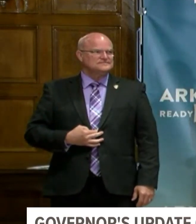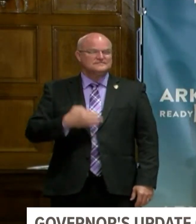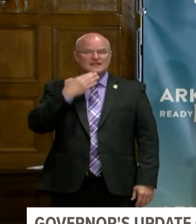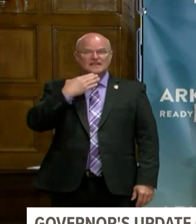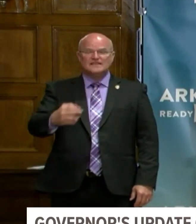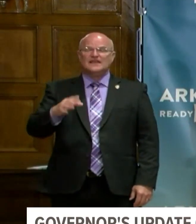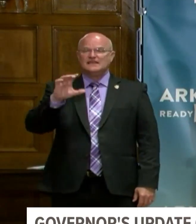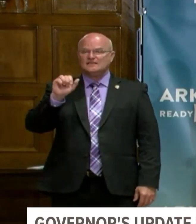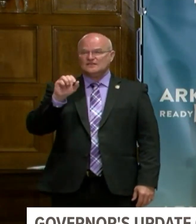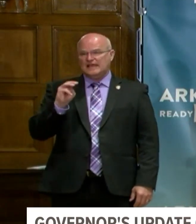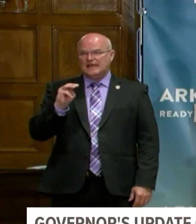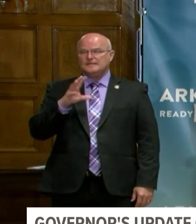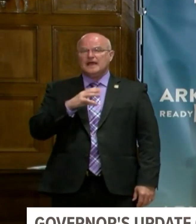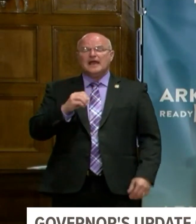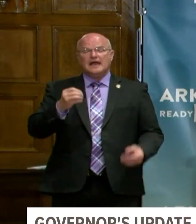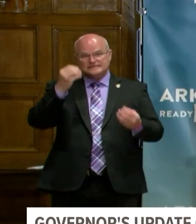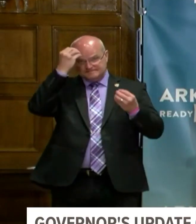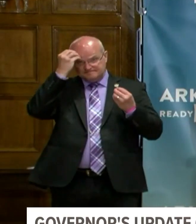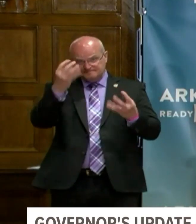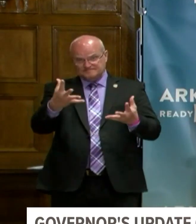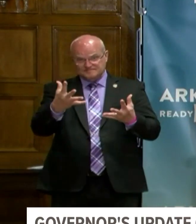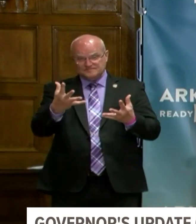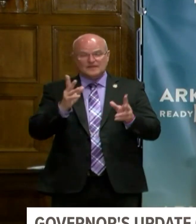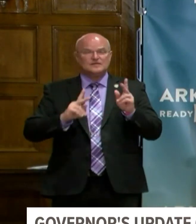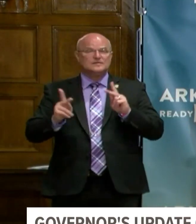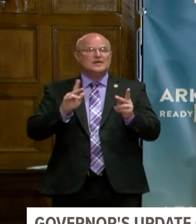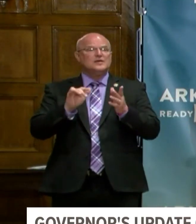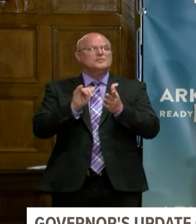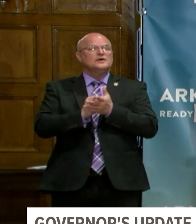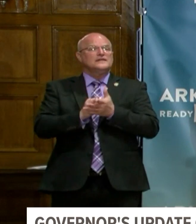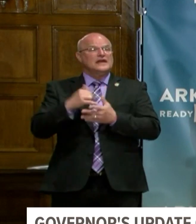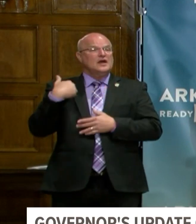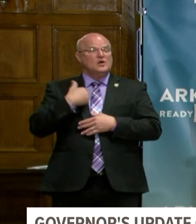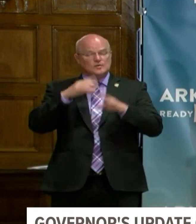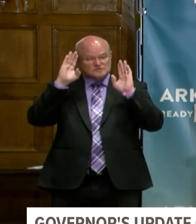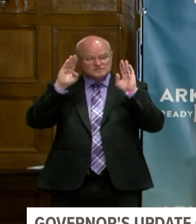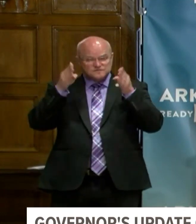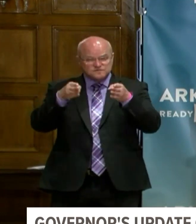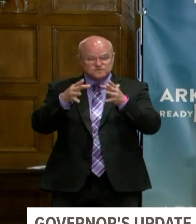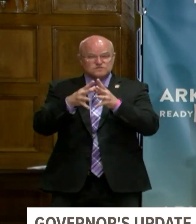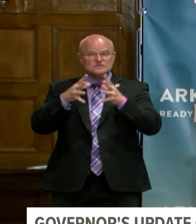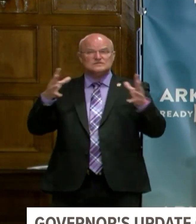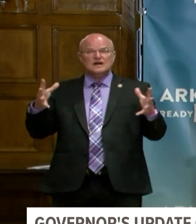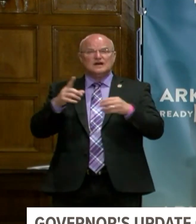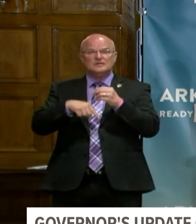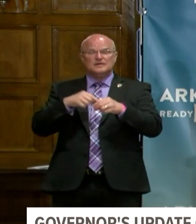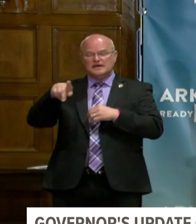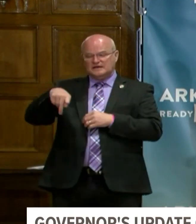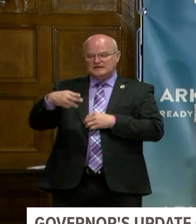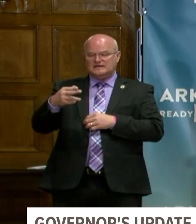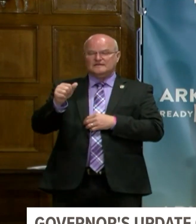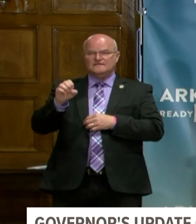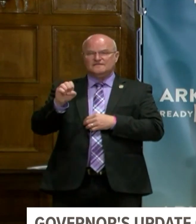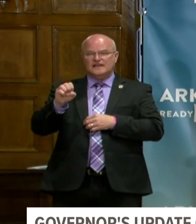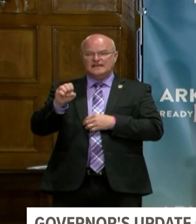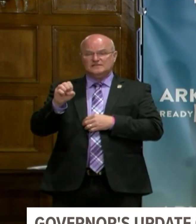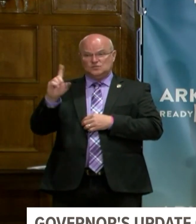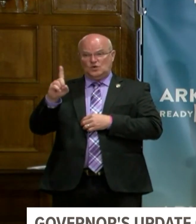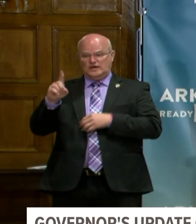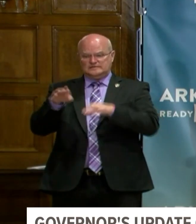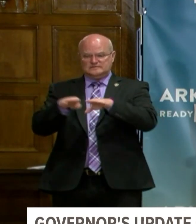Thank you, Cam. And let me emphasize to everyone that we focus a lot on the phased lifting